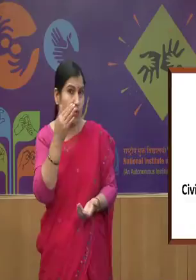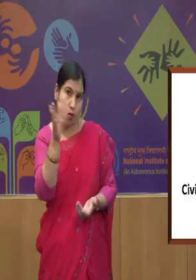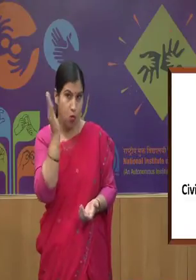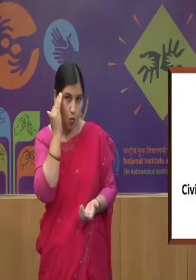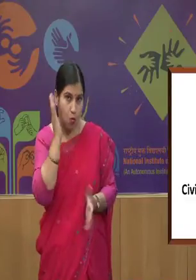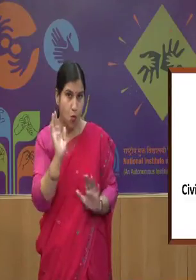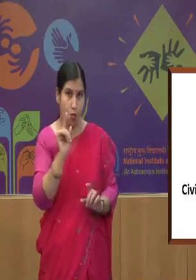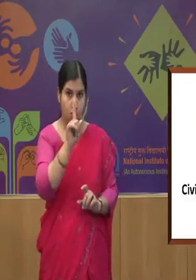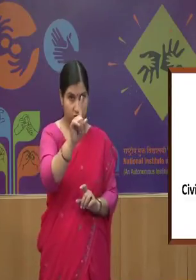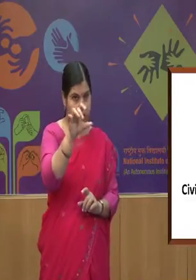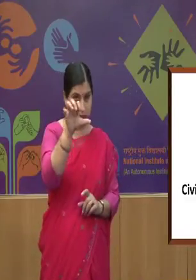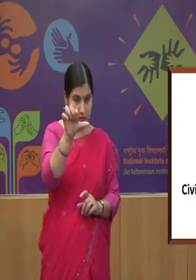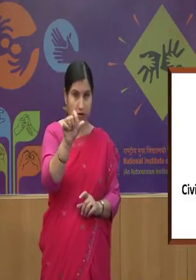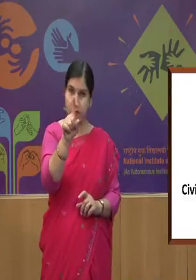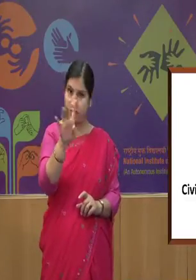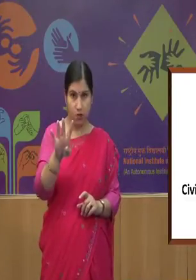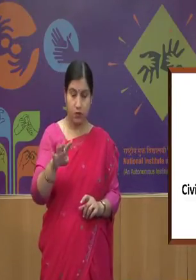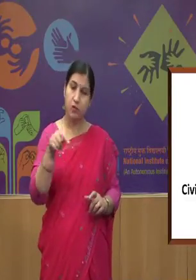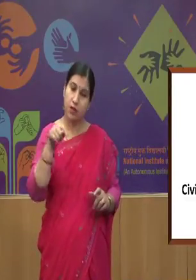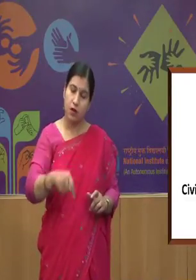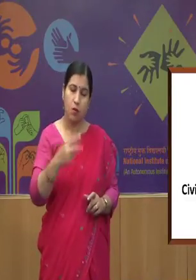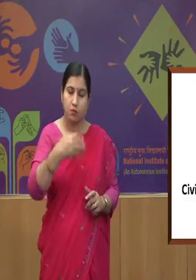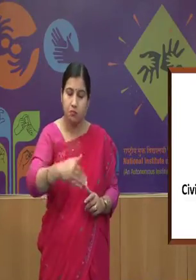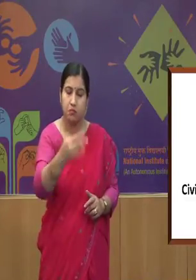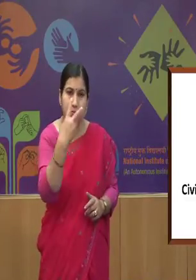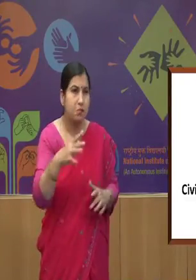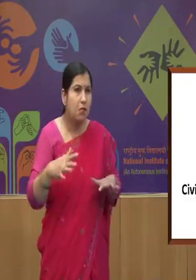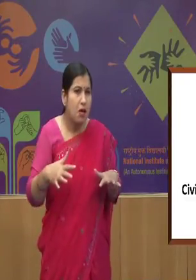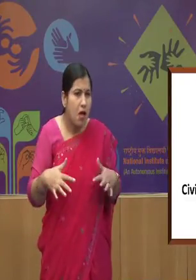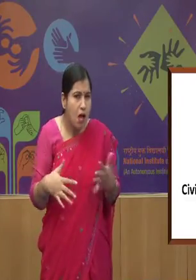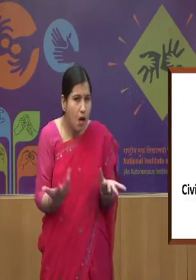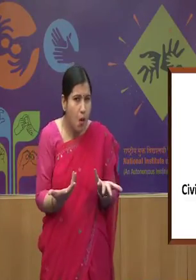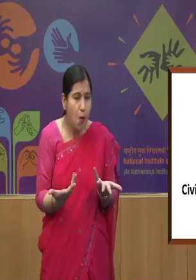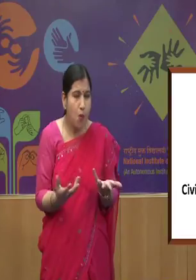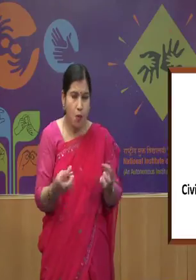occurred, let us now try to find out the causes of this tragedy.